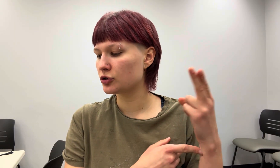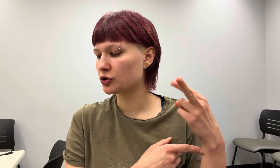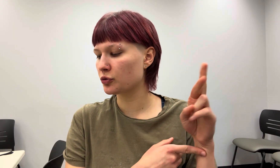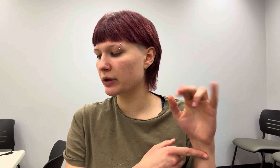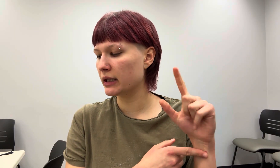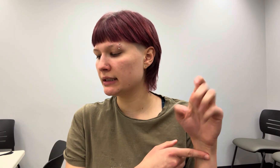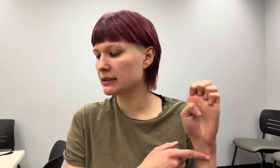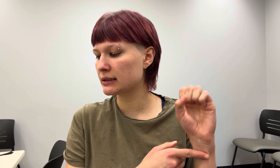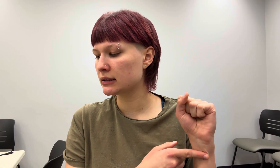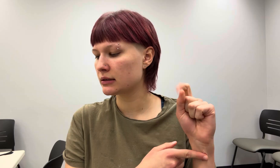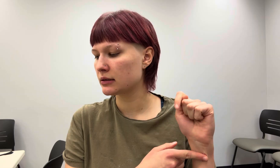Shrillest.